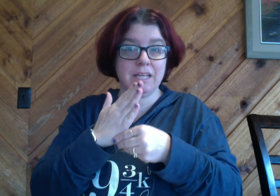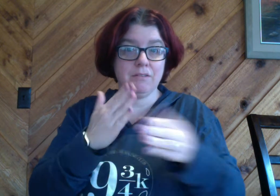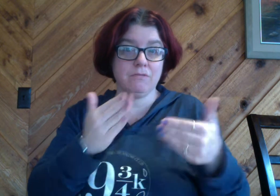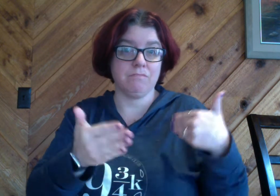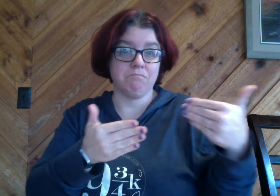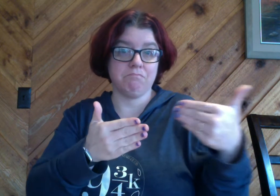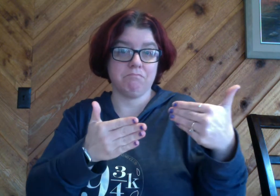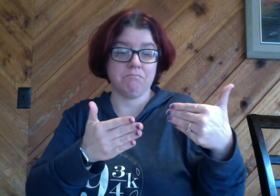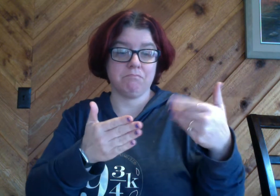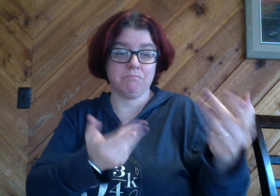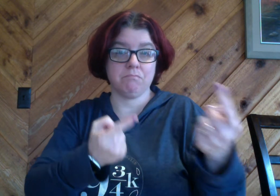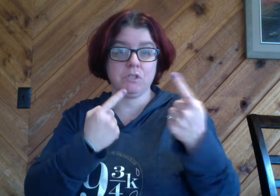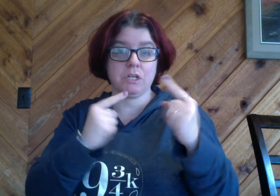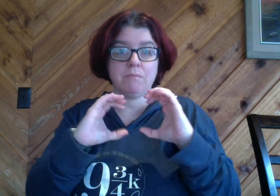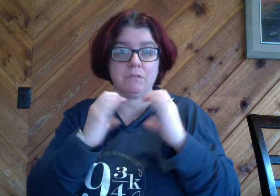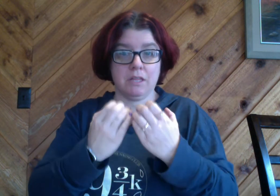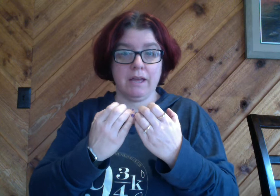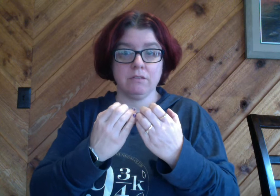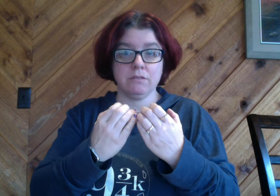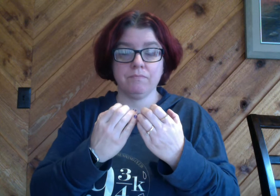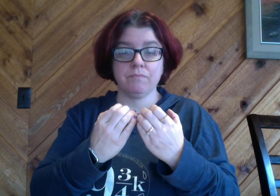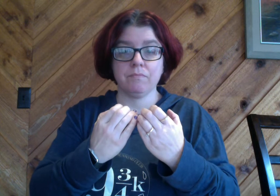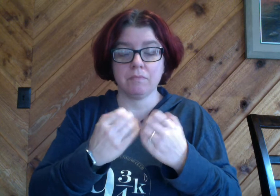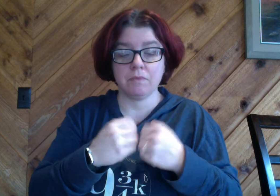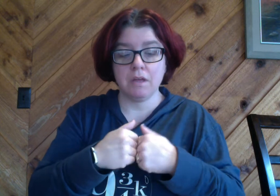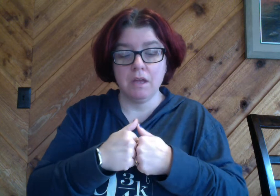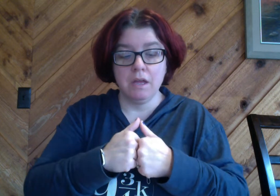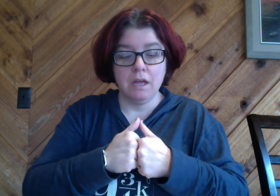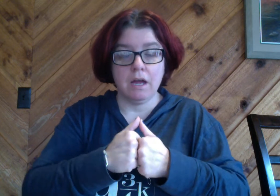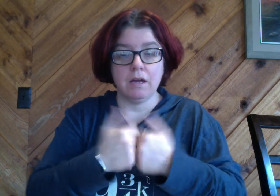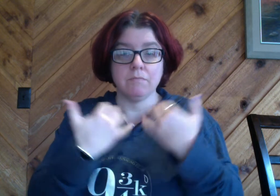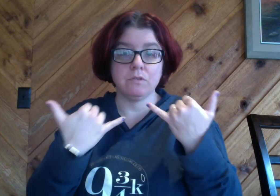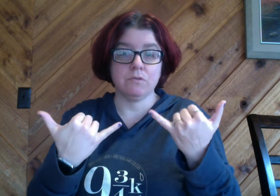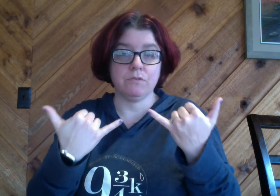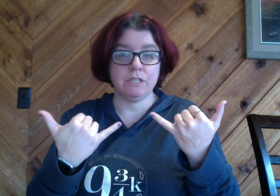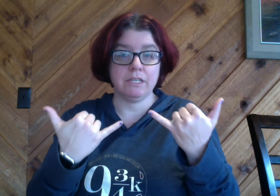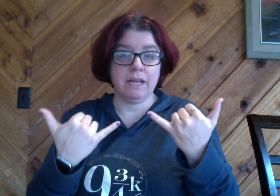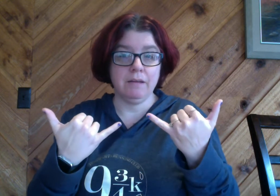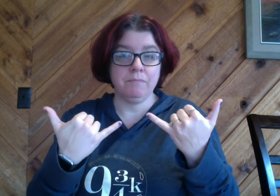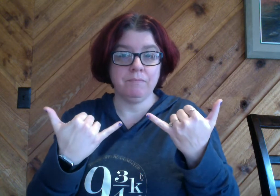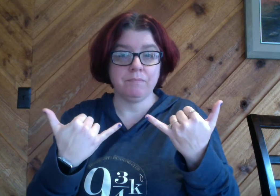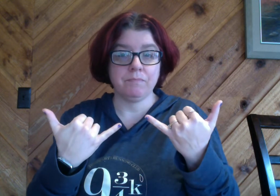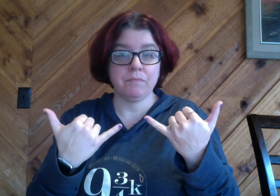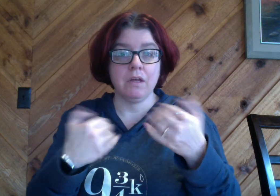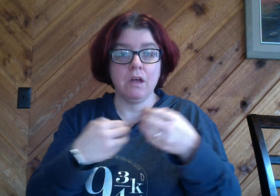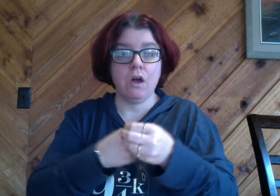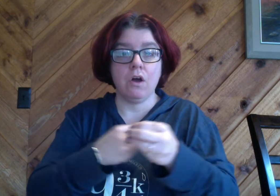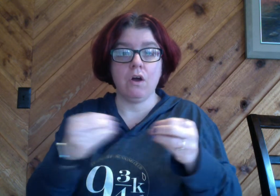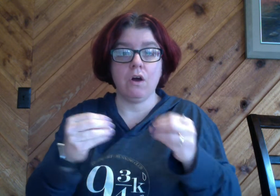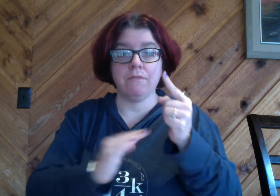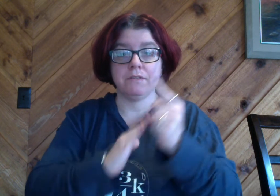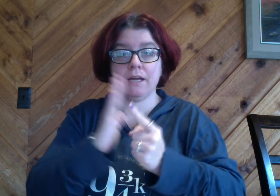incentive to come to class. So for today, office